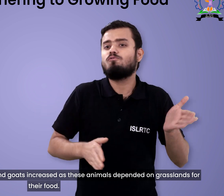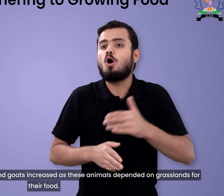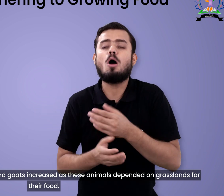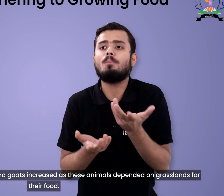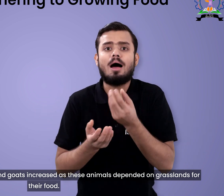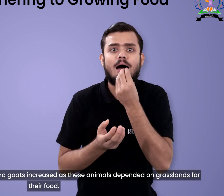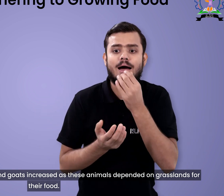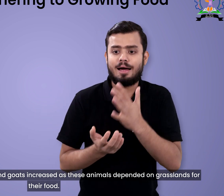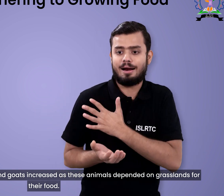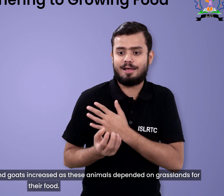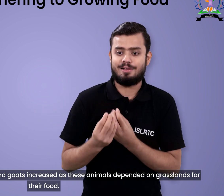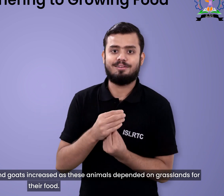food.